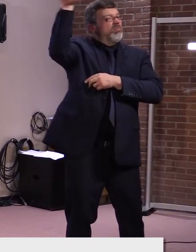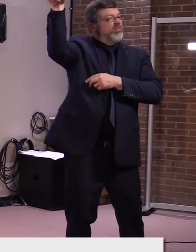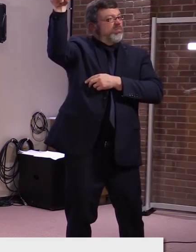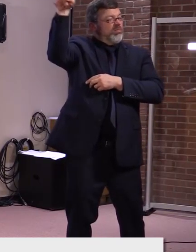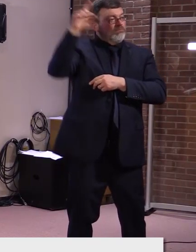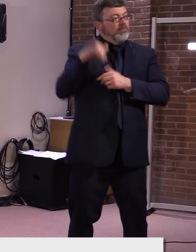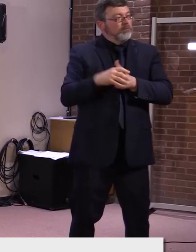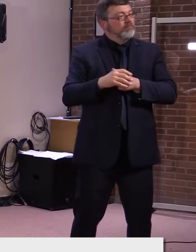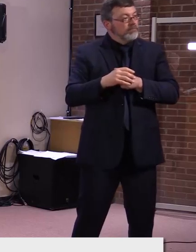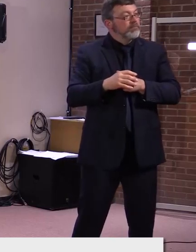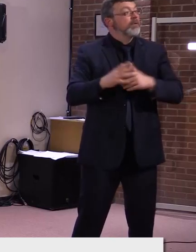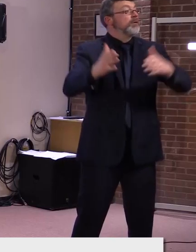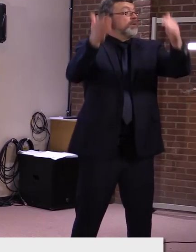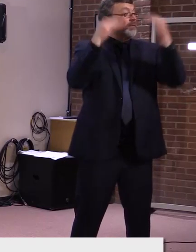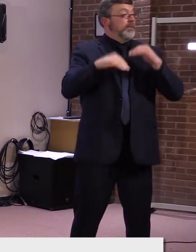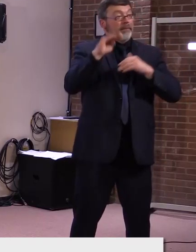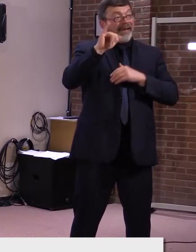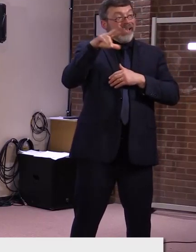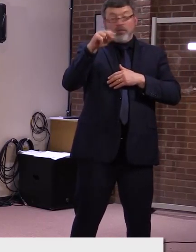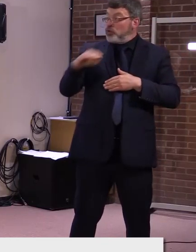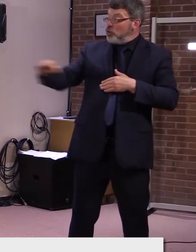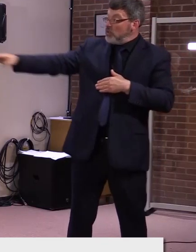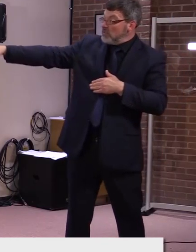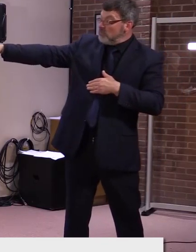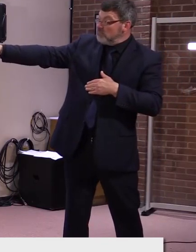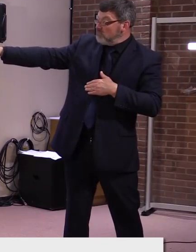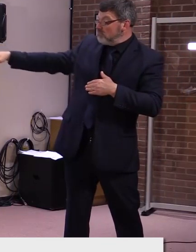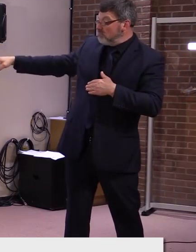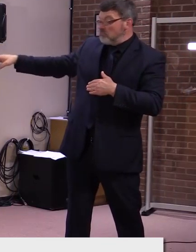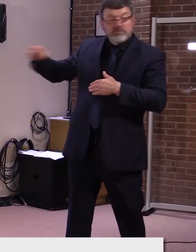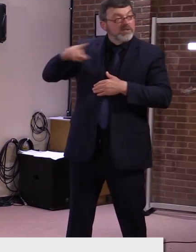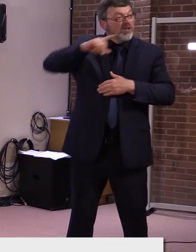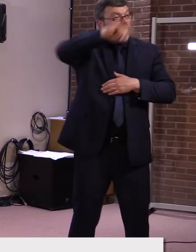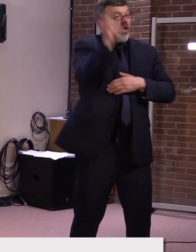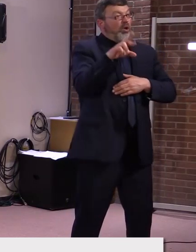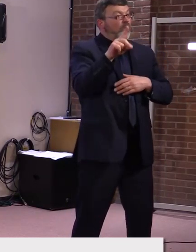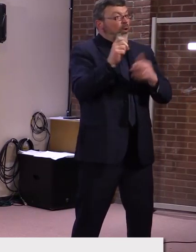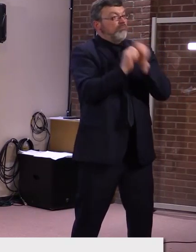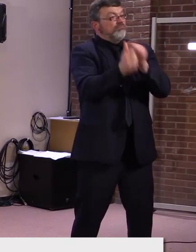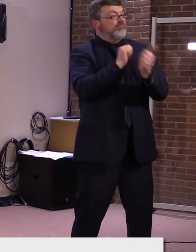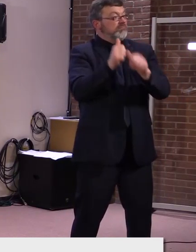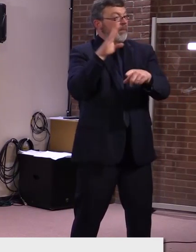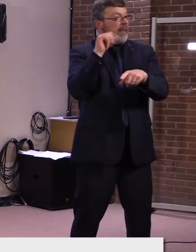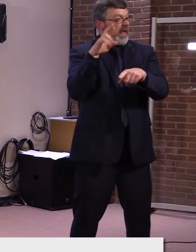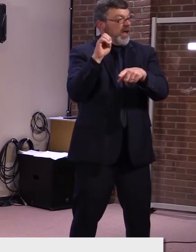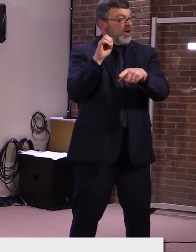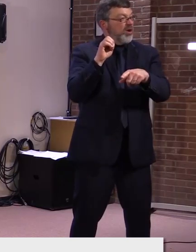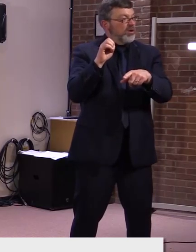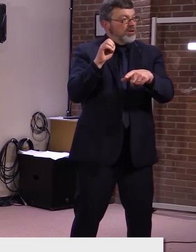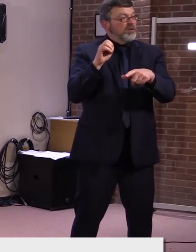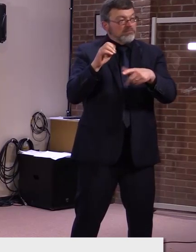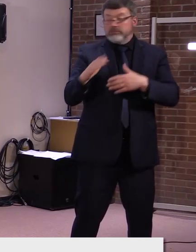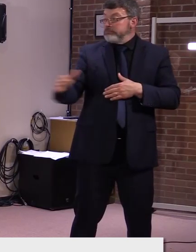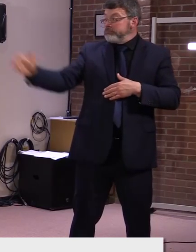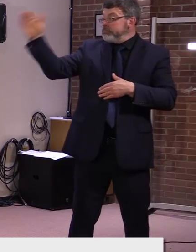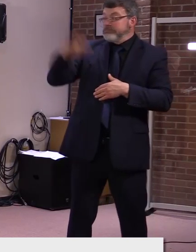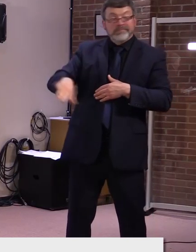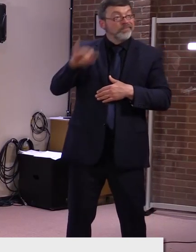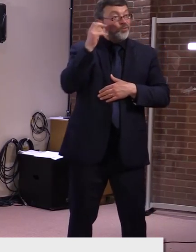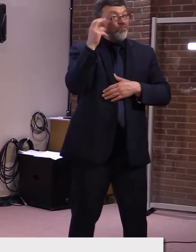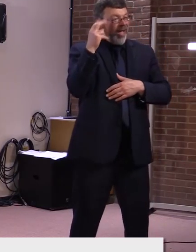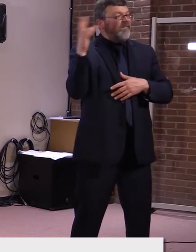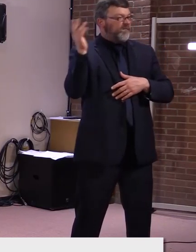parks on June 12th. We're also continue to organize barnstorming events. All of these events are for